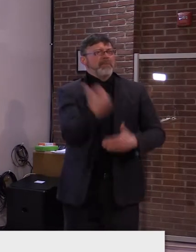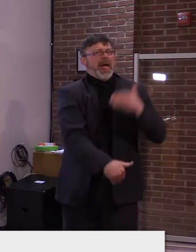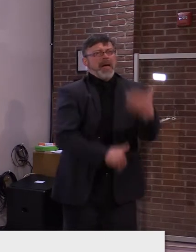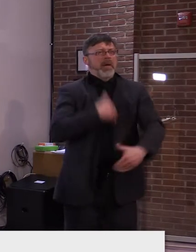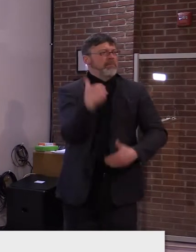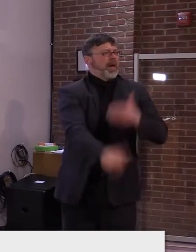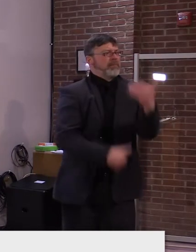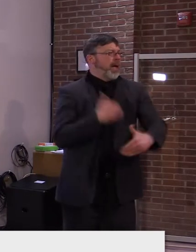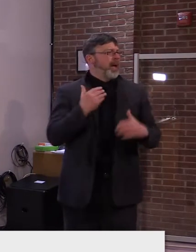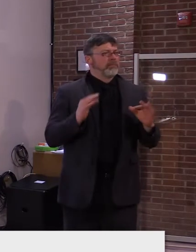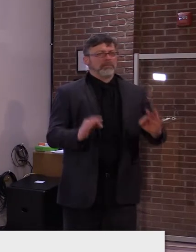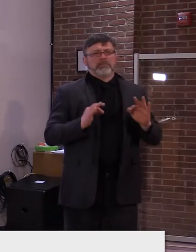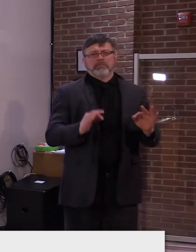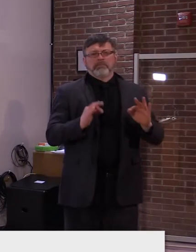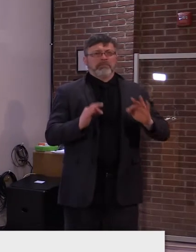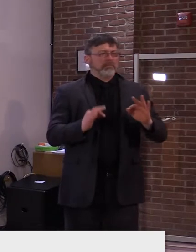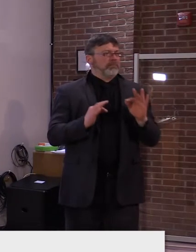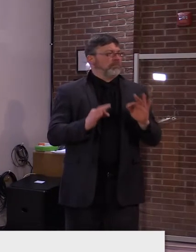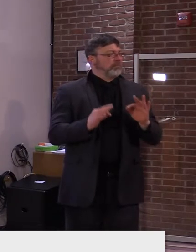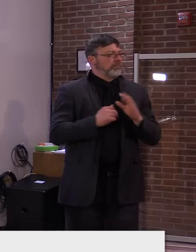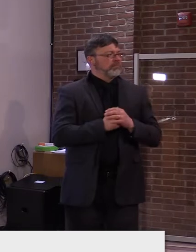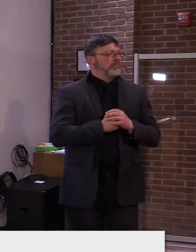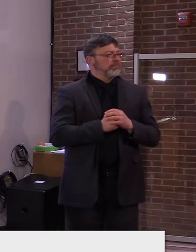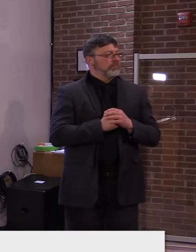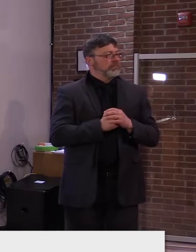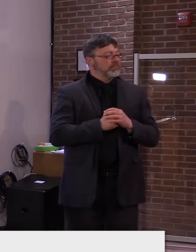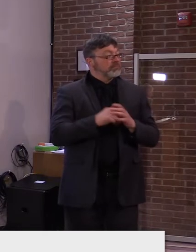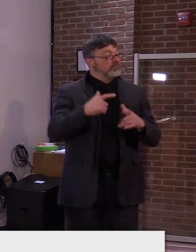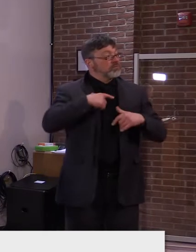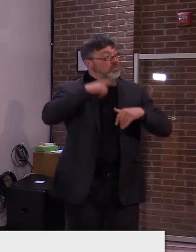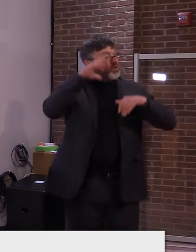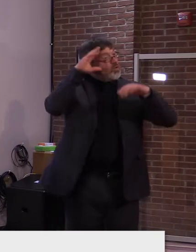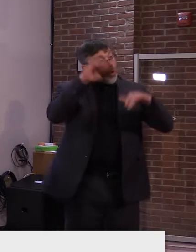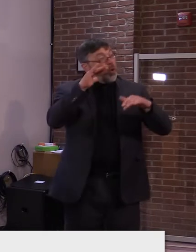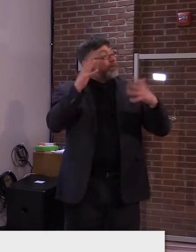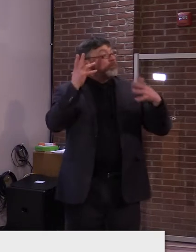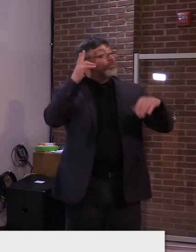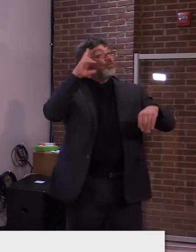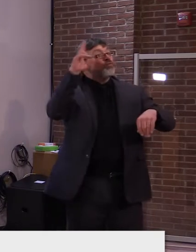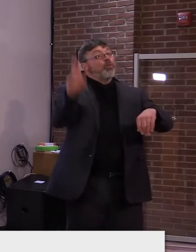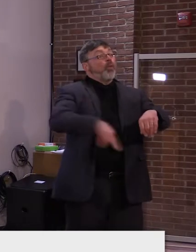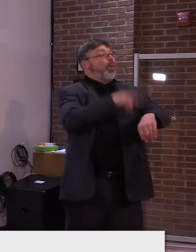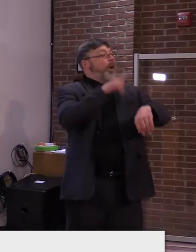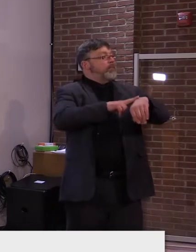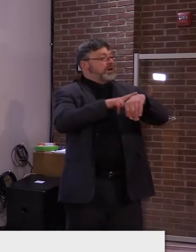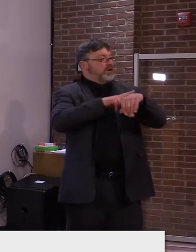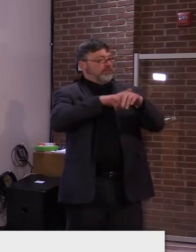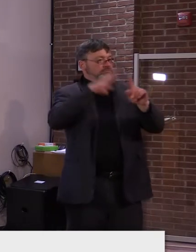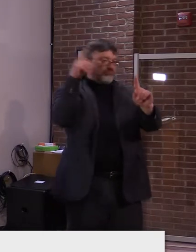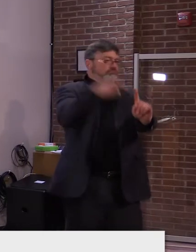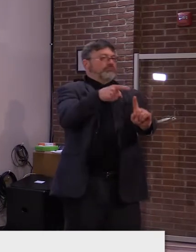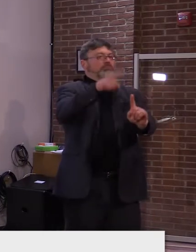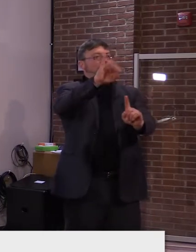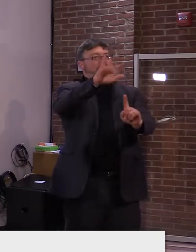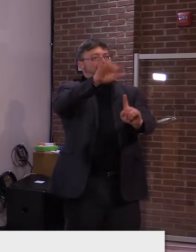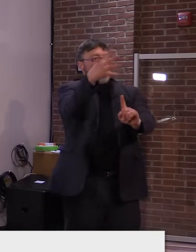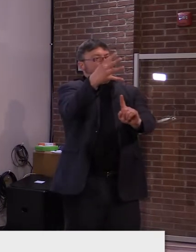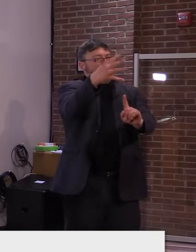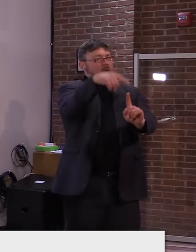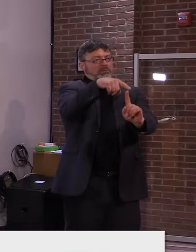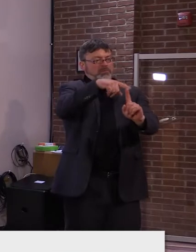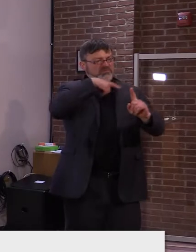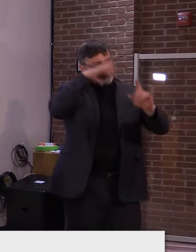by July, by the 4th of July, as the governor had said. And I just want to say one more time, thank